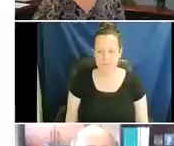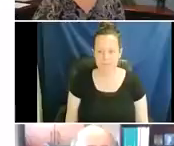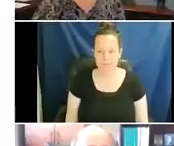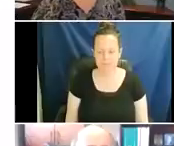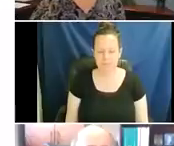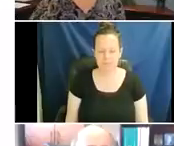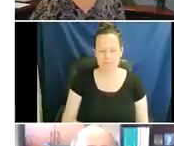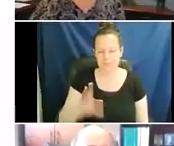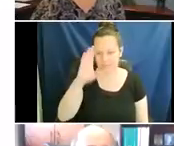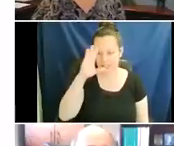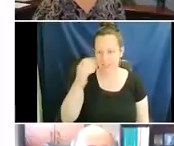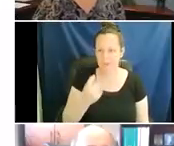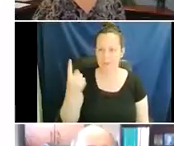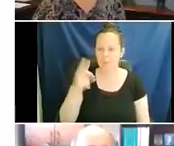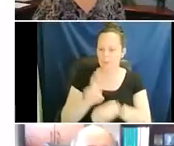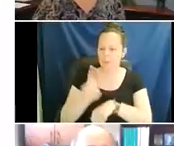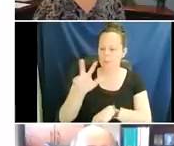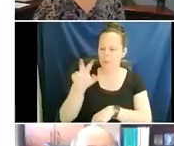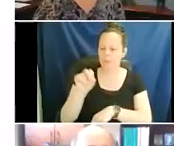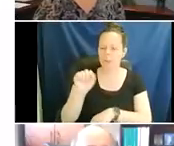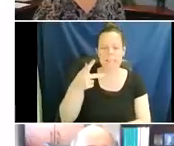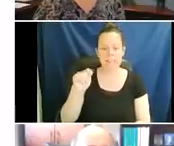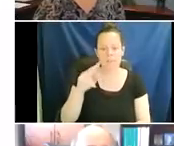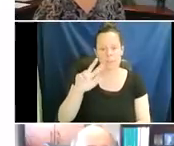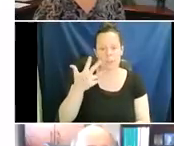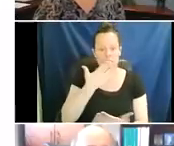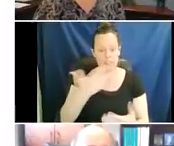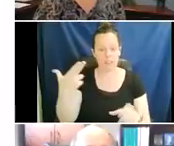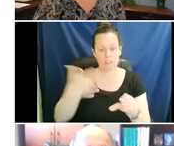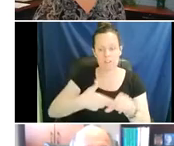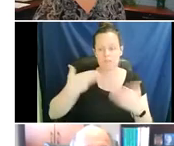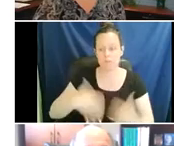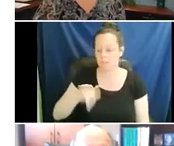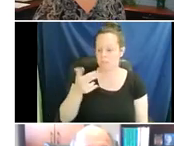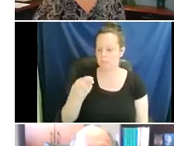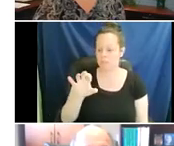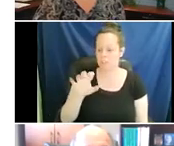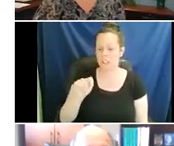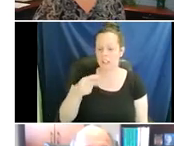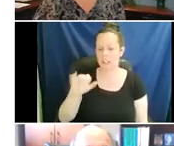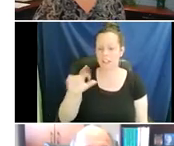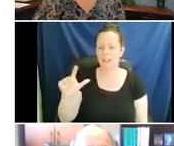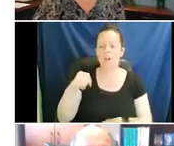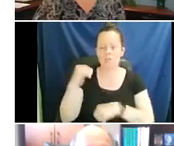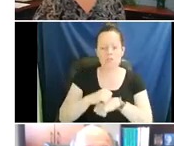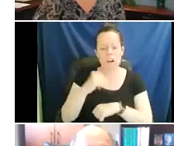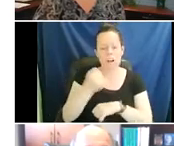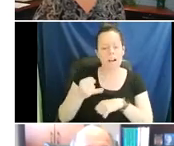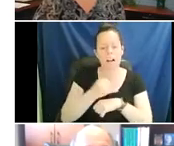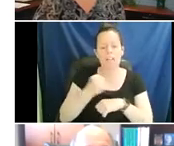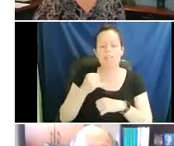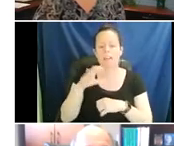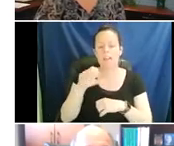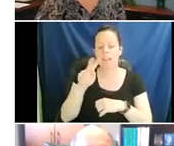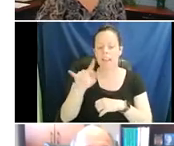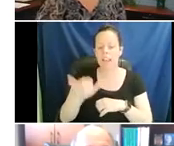It's 2:30 on September 3rd. Thanks for joining us. This is Janet Hill with the Rock Island County Health Department. We appreciate you coming on our